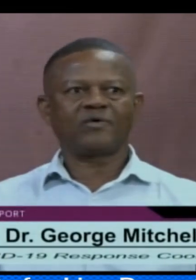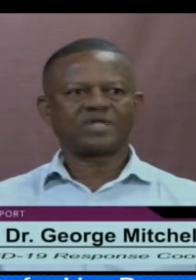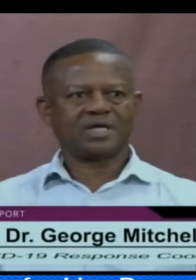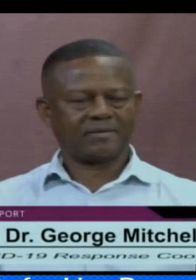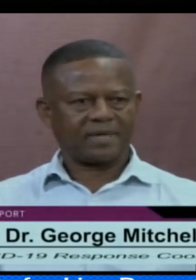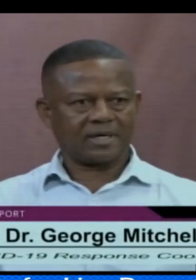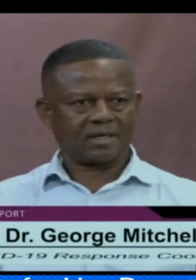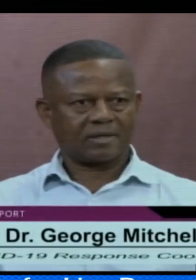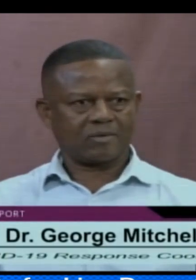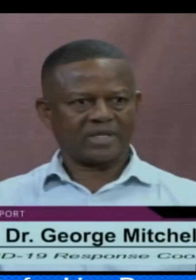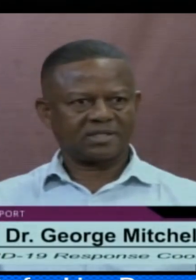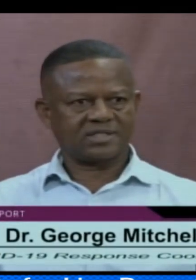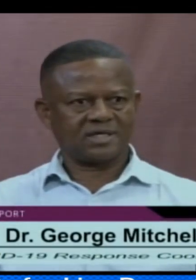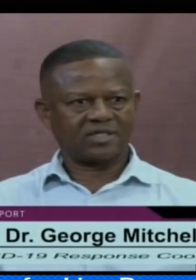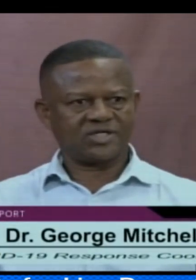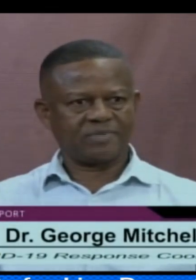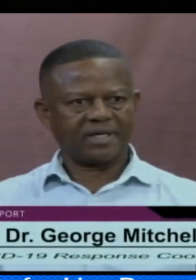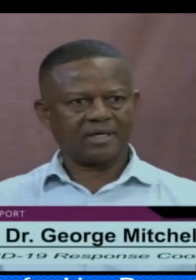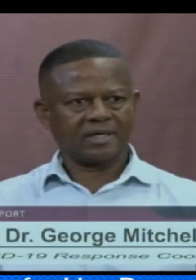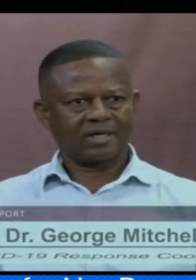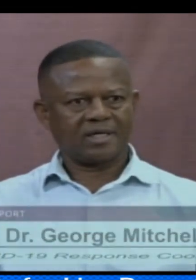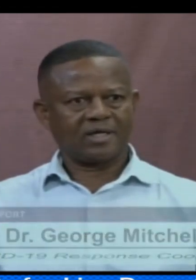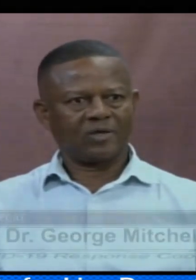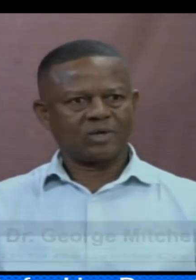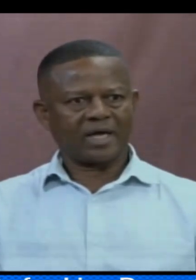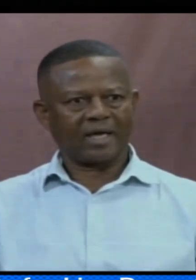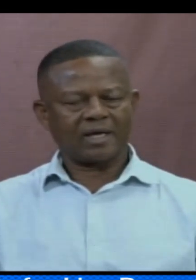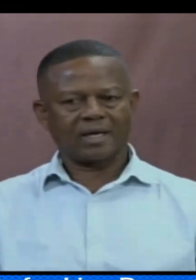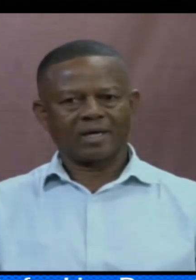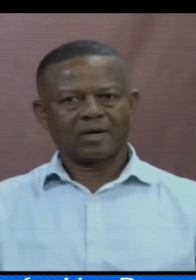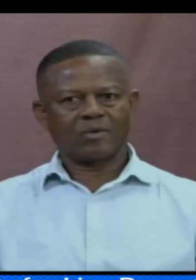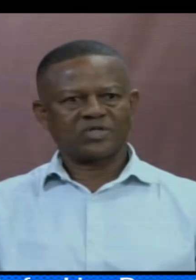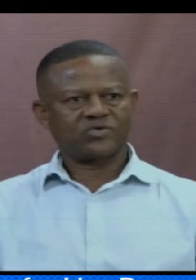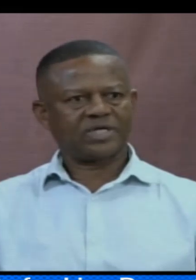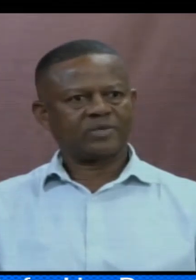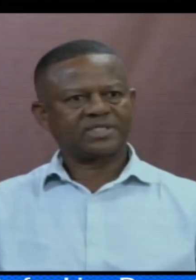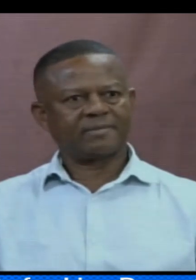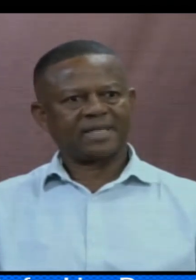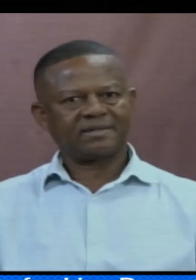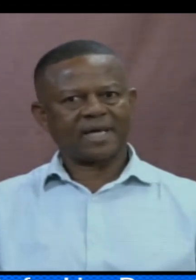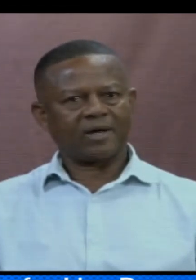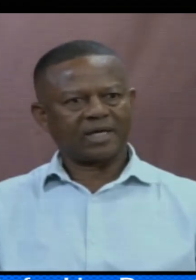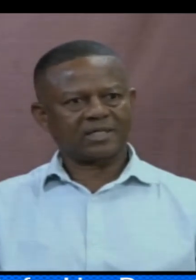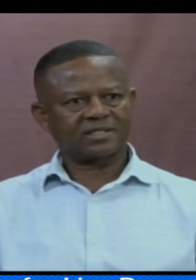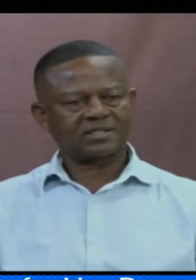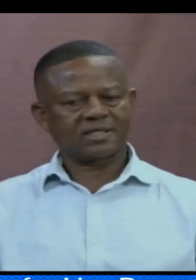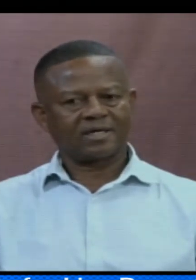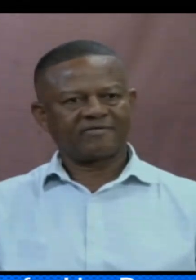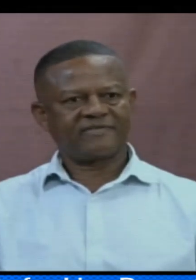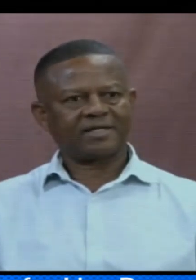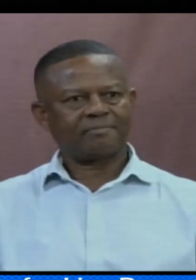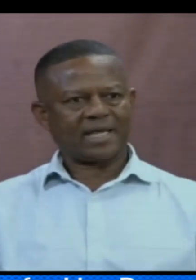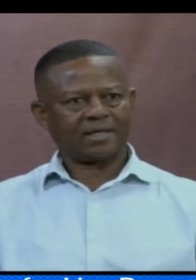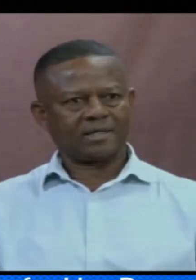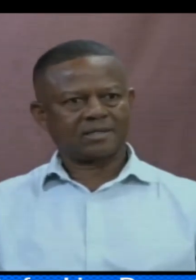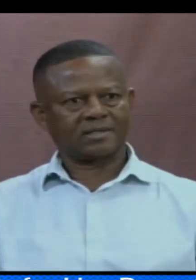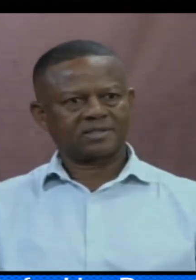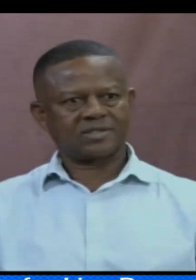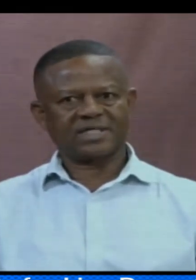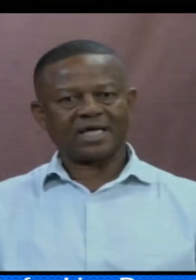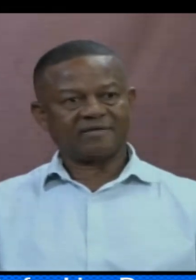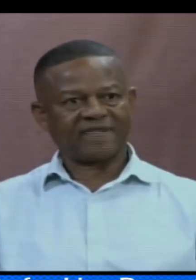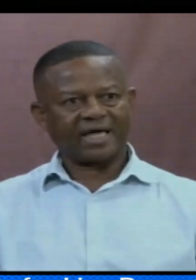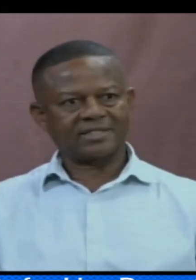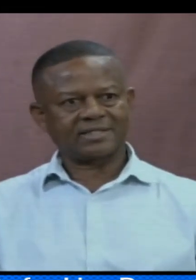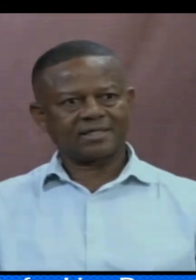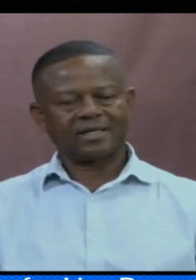Since before she came here, went to see her GP in the UK, was treated with some antibiotics, felt better